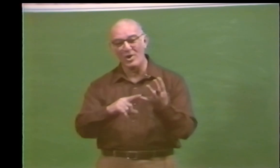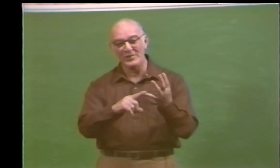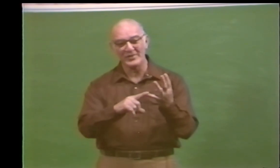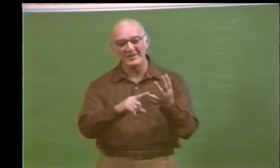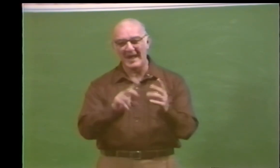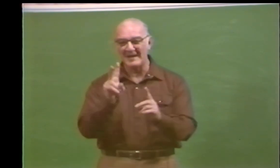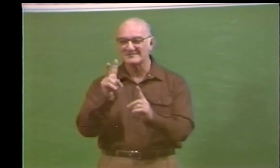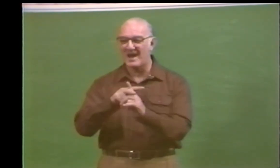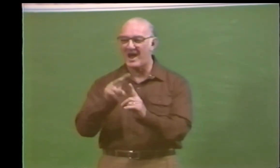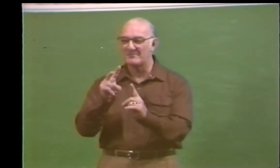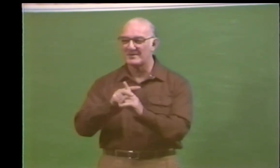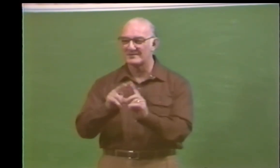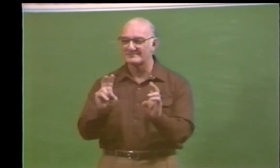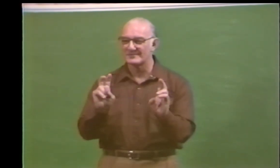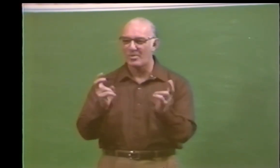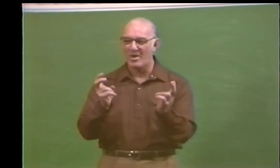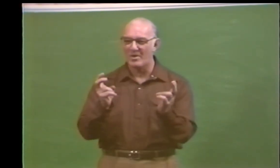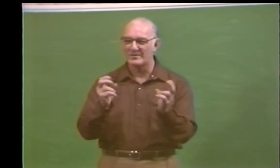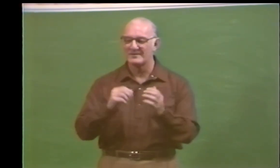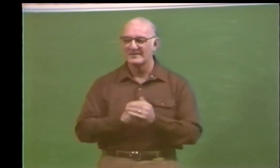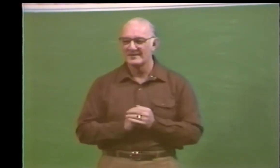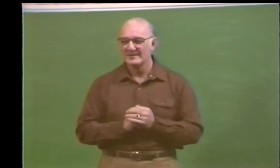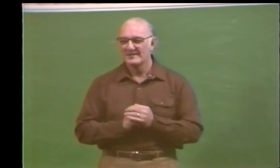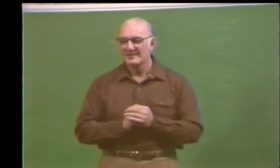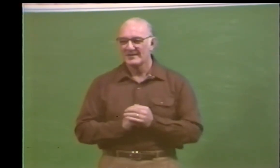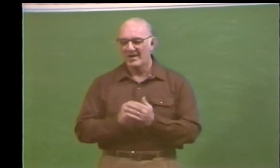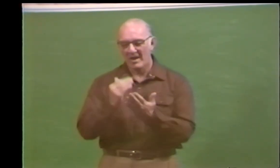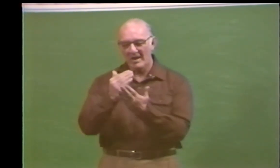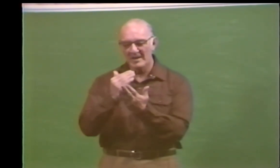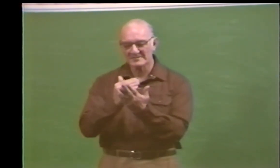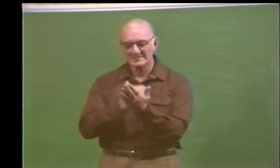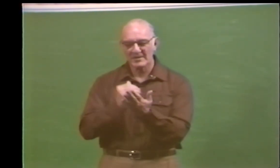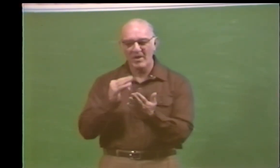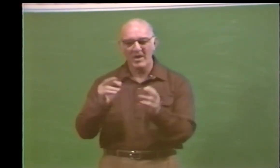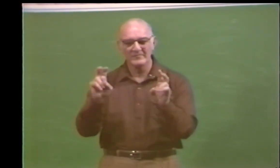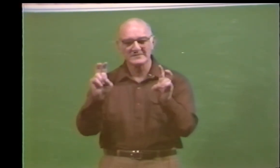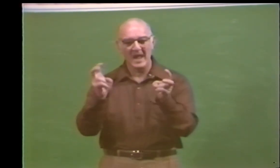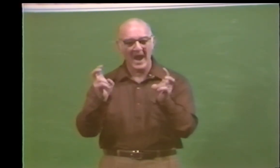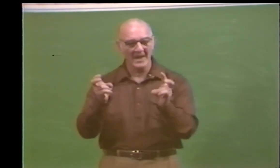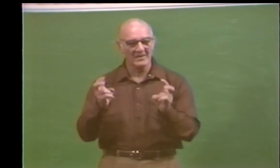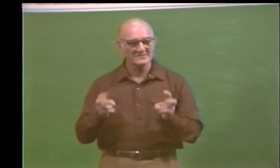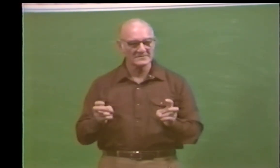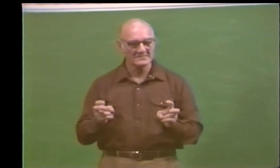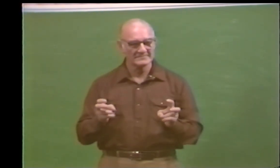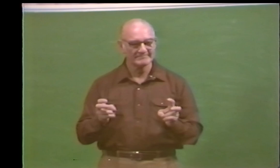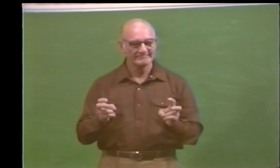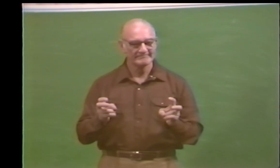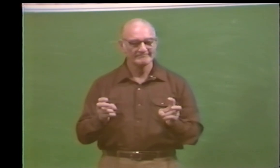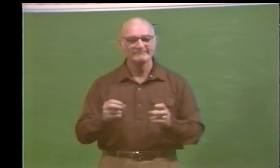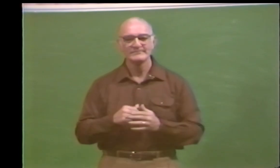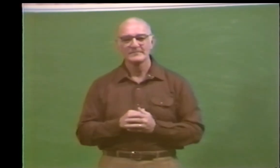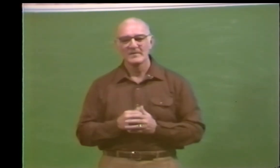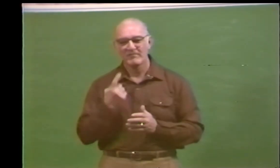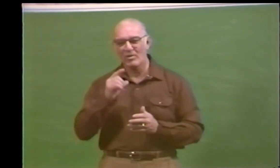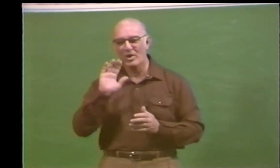fourth assignment, quote, a list of titles for